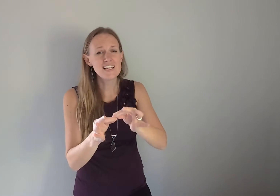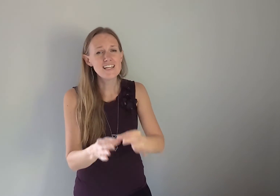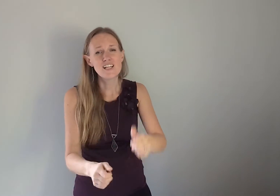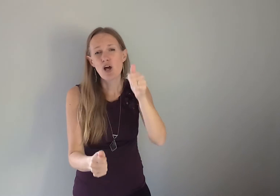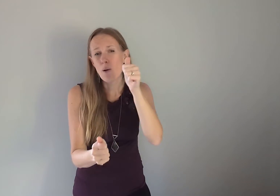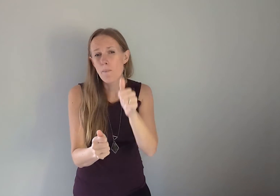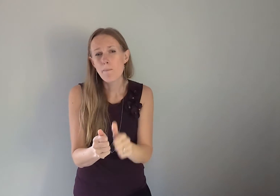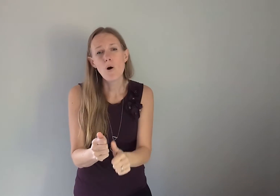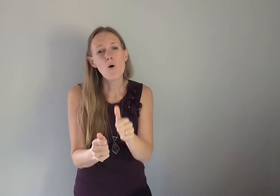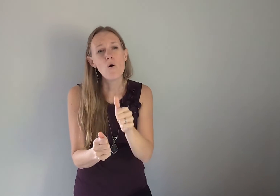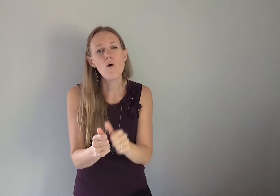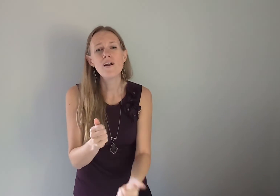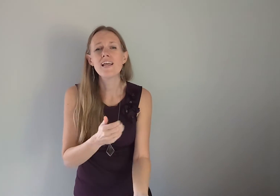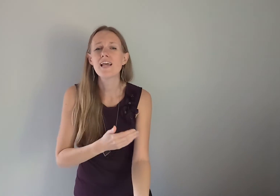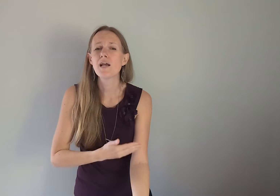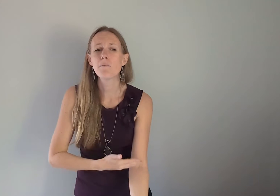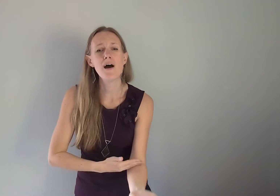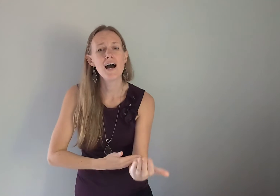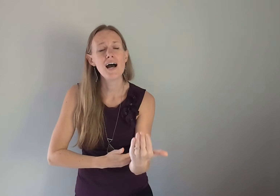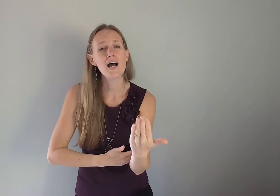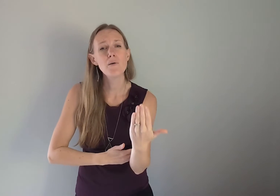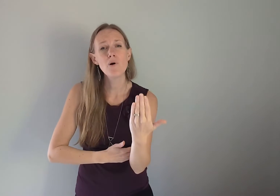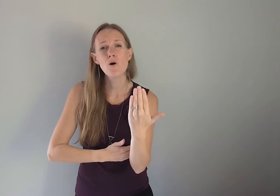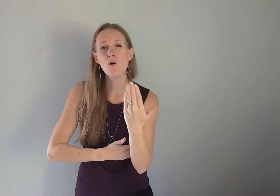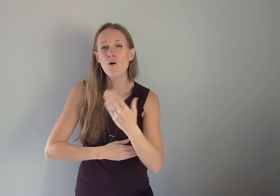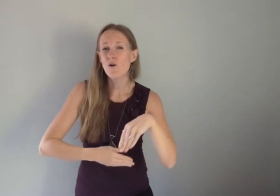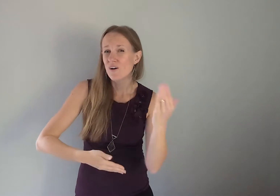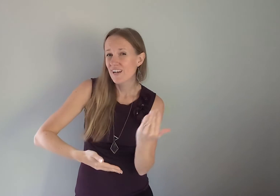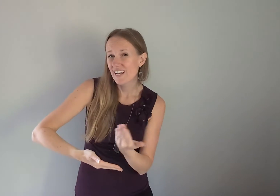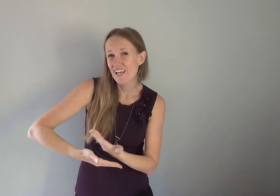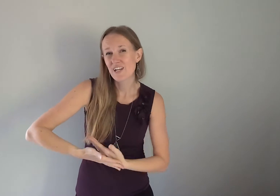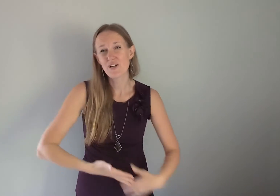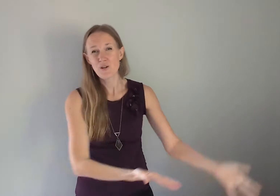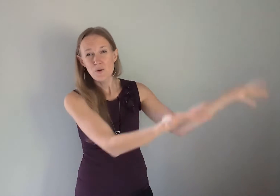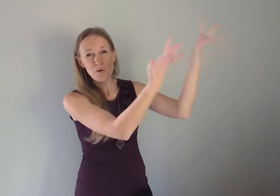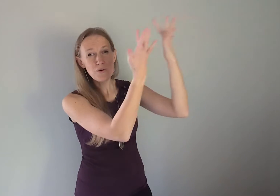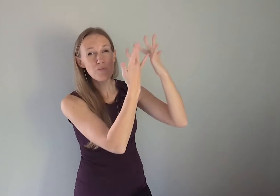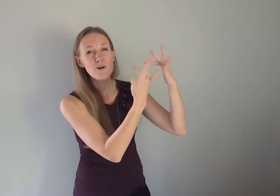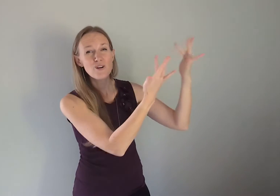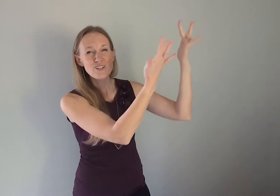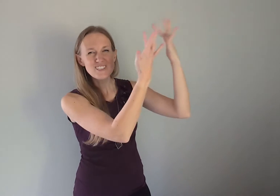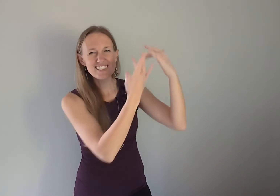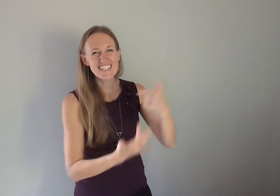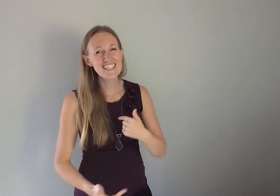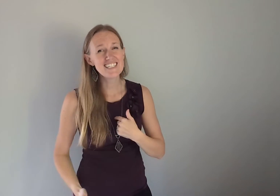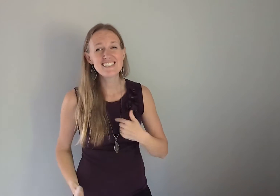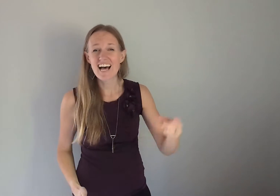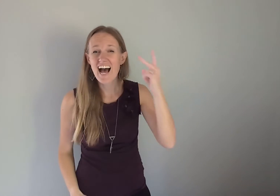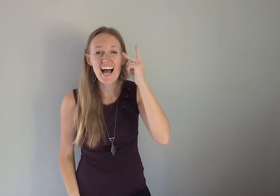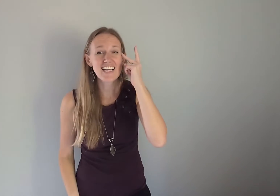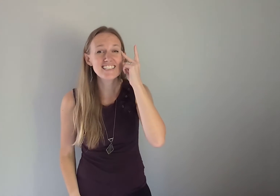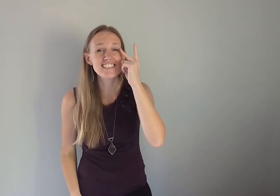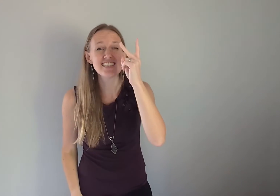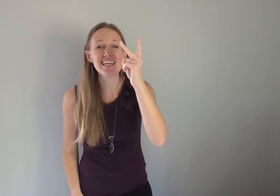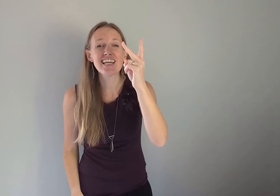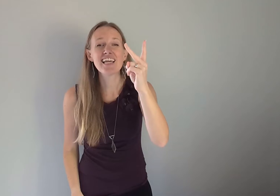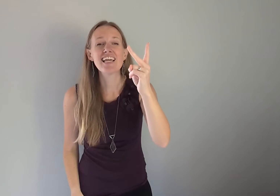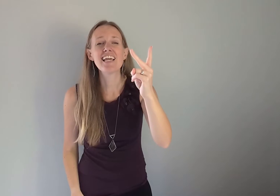faithfulness. Morning by morning, new mercies I